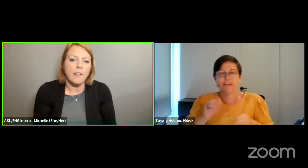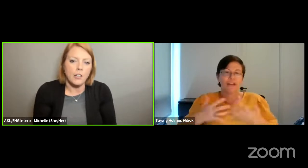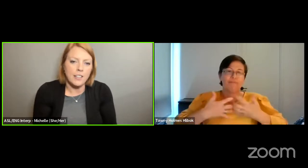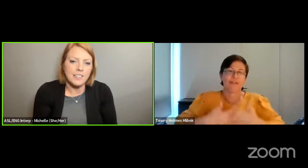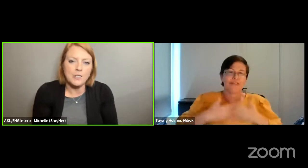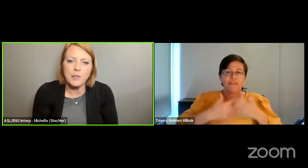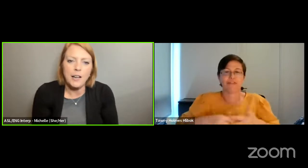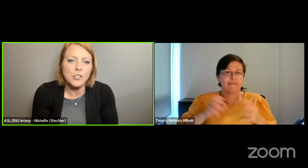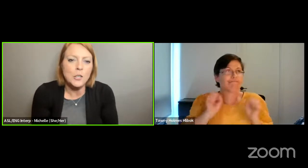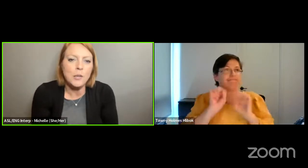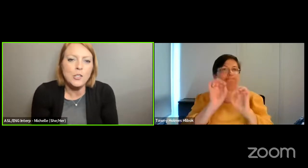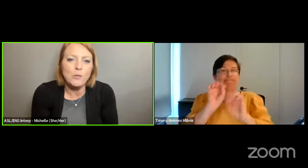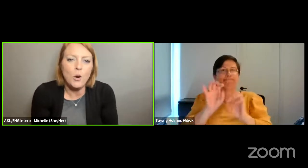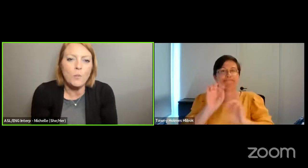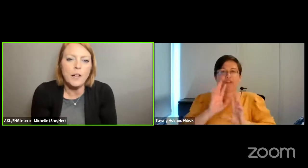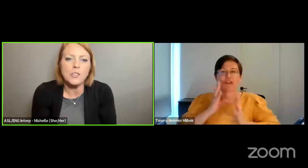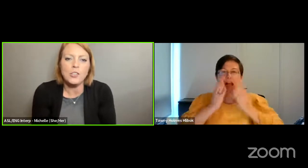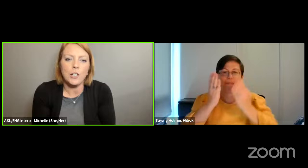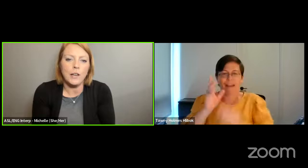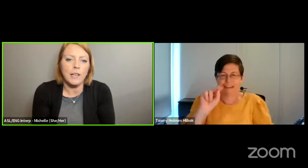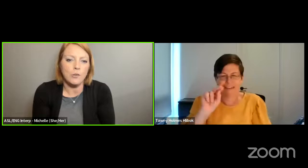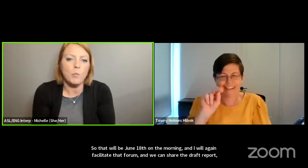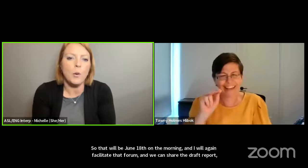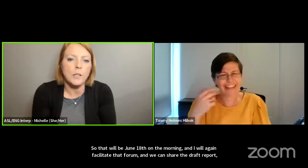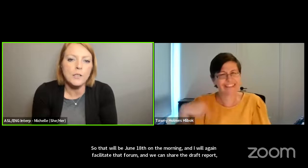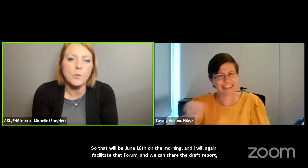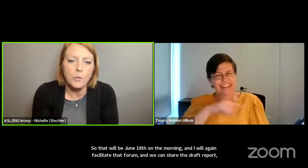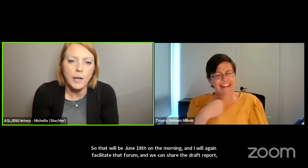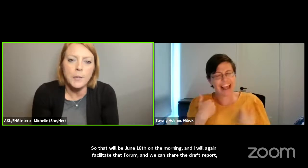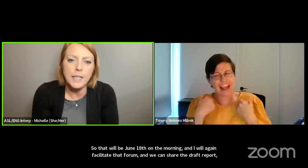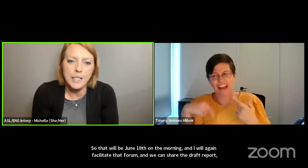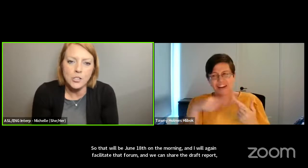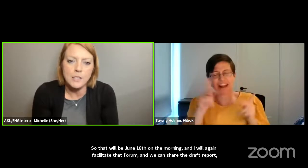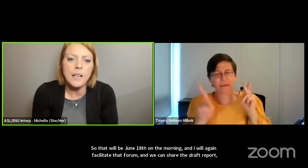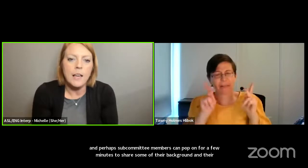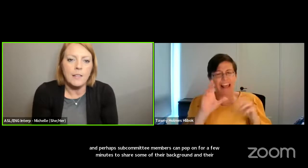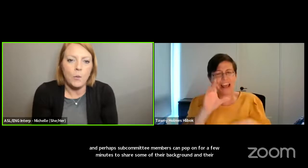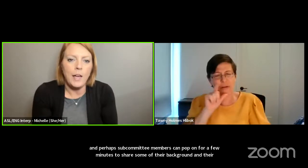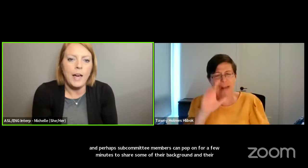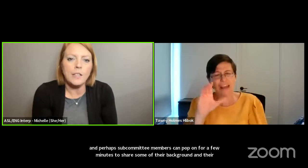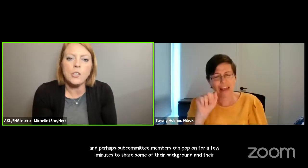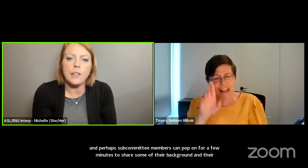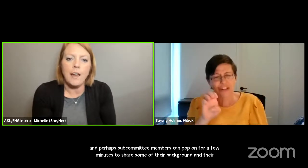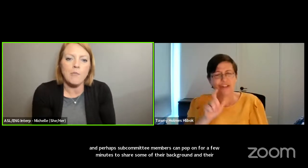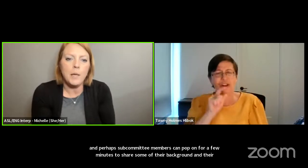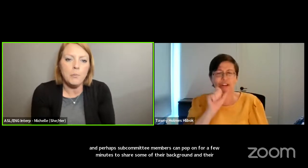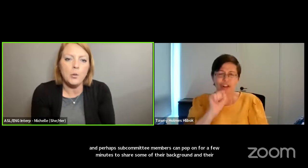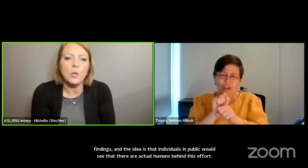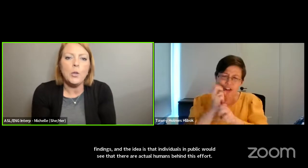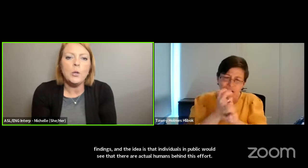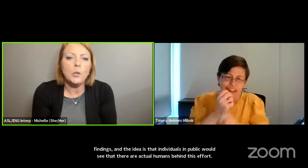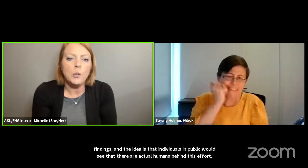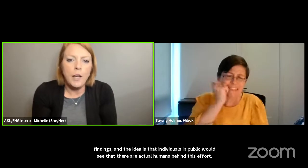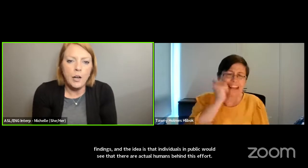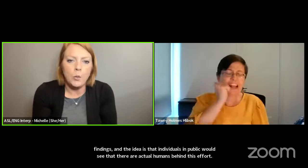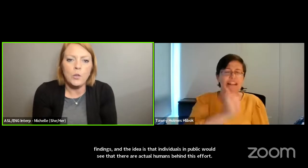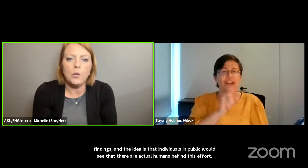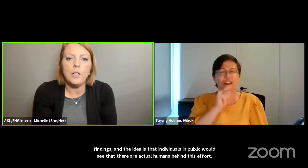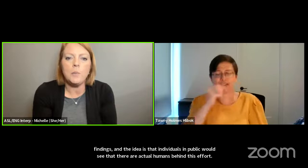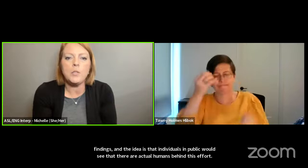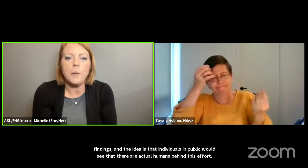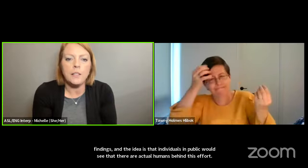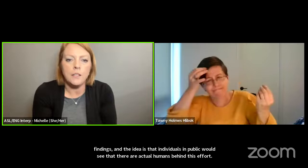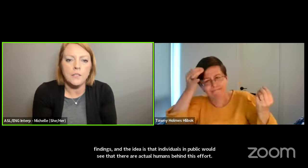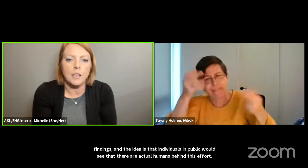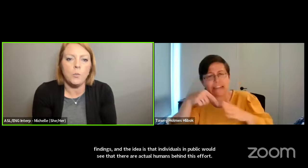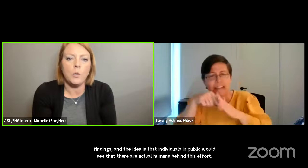behind this effort. It's not just a bunch of robots generating reports with recommendations, that we actually have people who care with